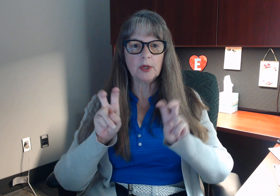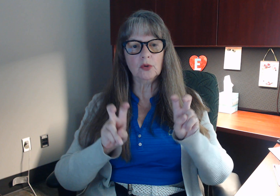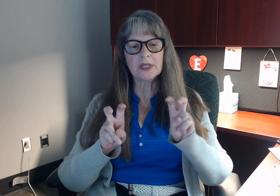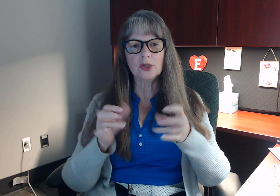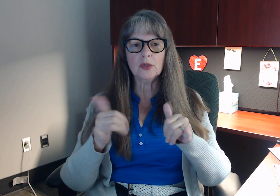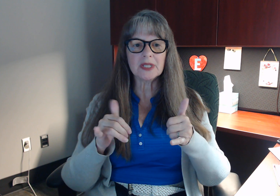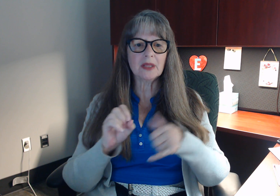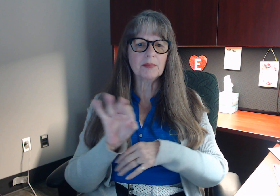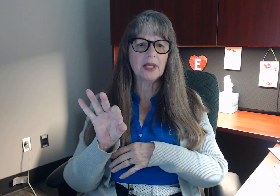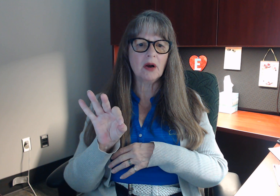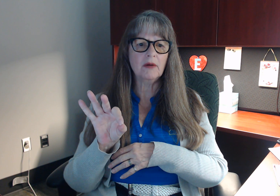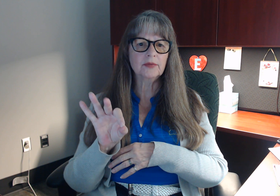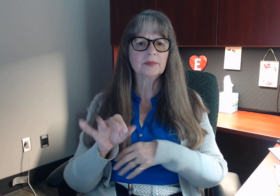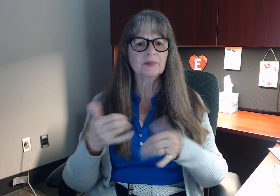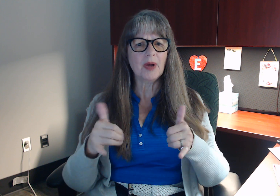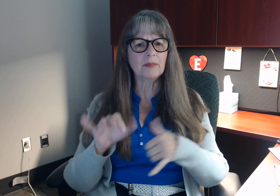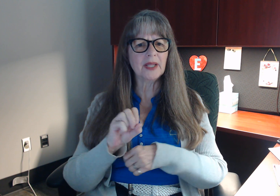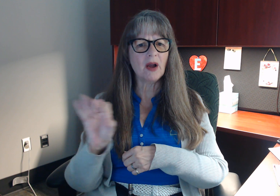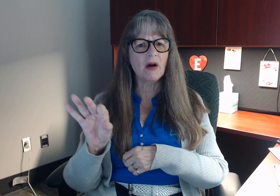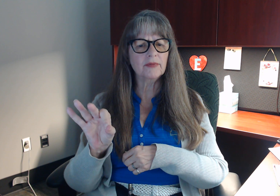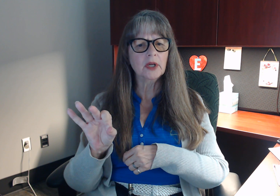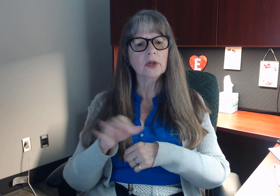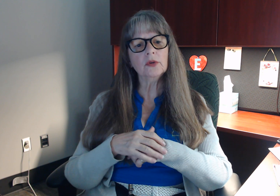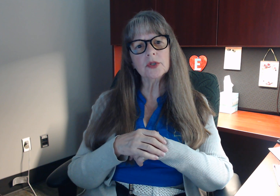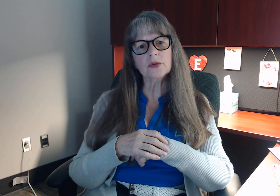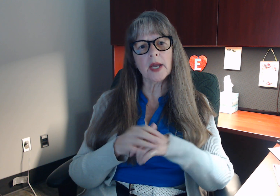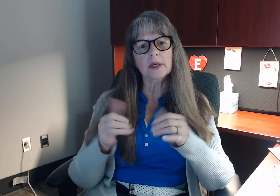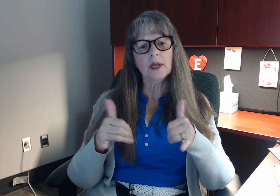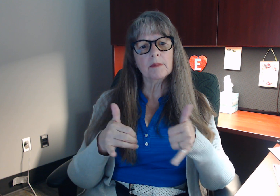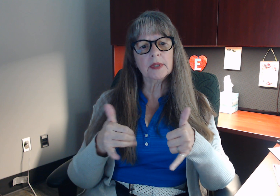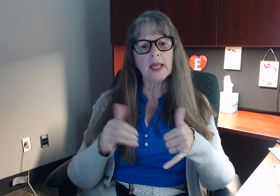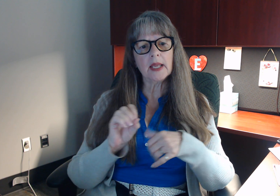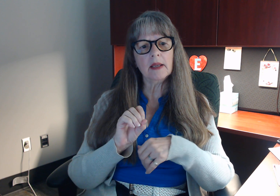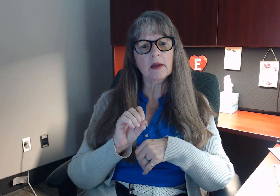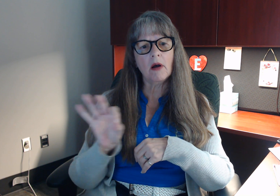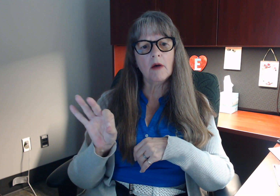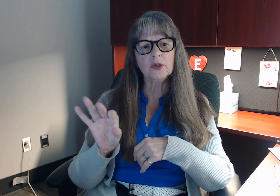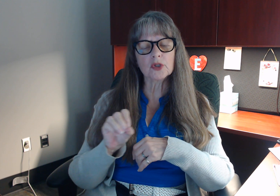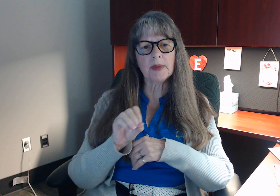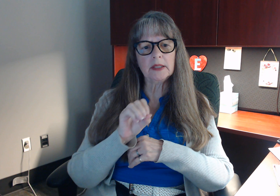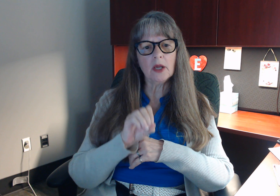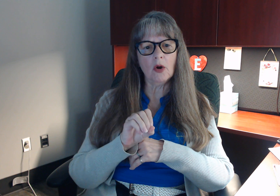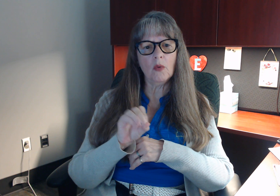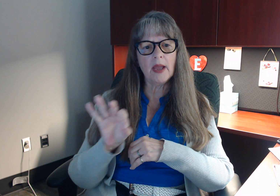could say the playoff, a playoff. You could do that, play off, and you're spelling it